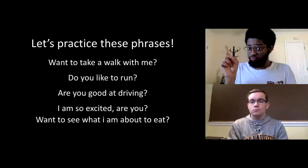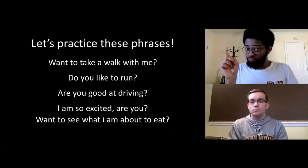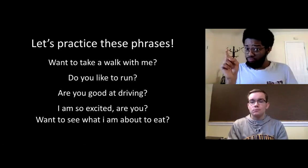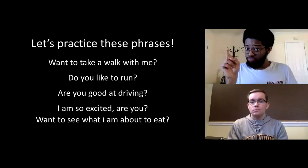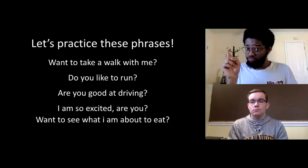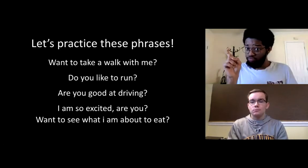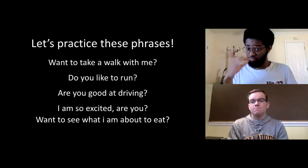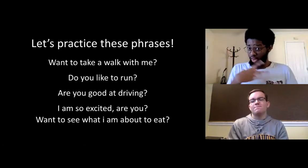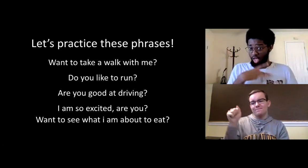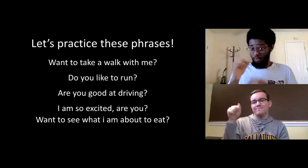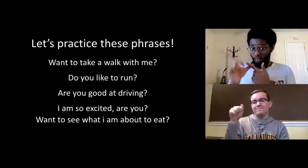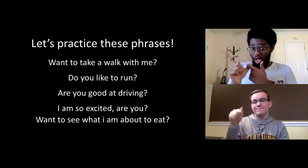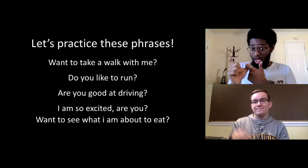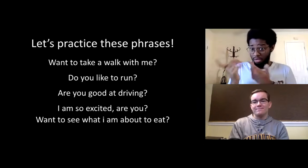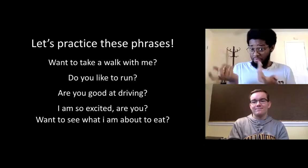Do you like to run?